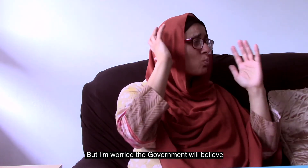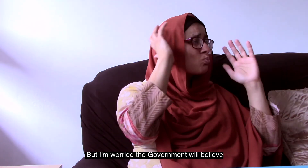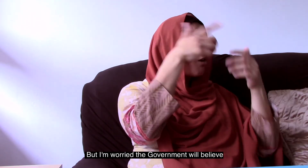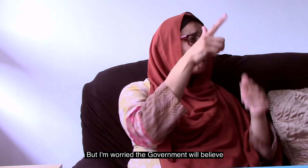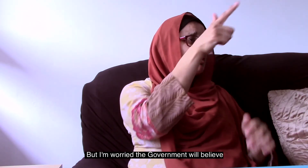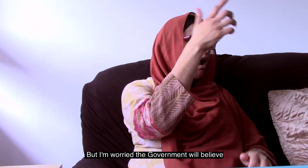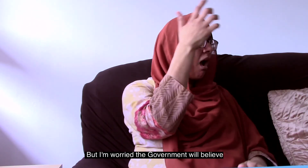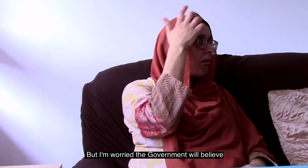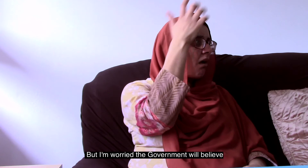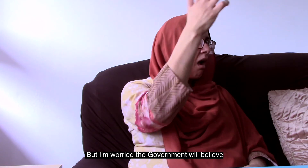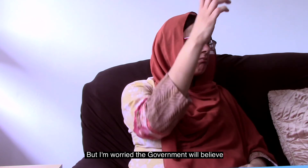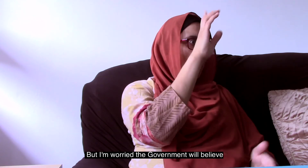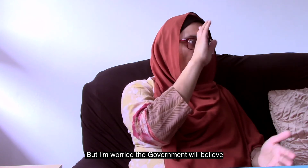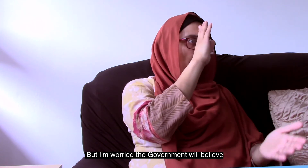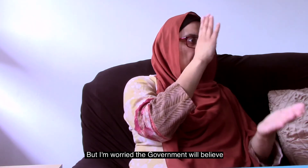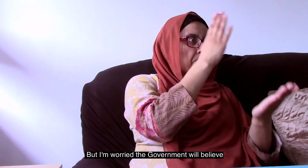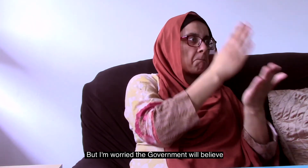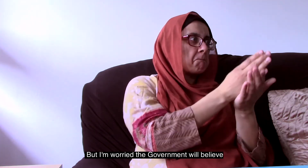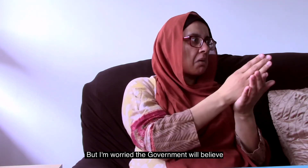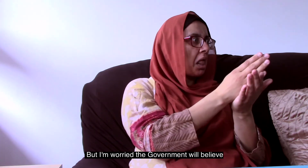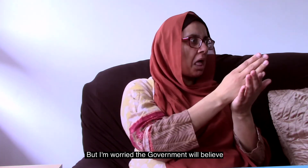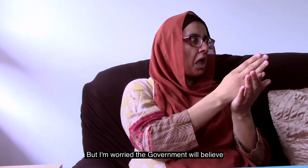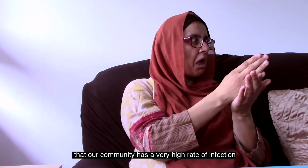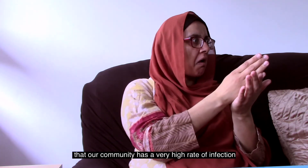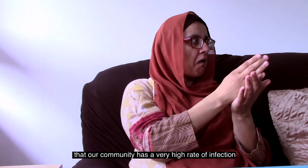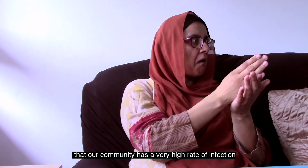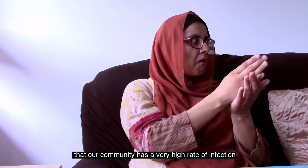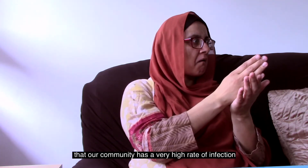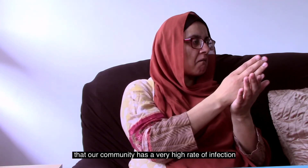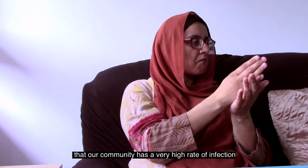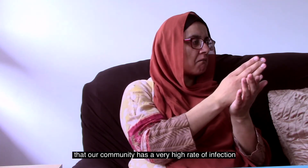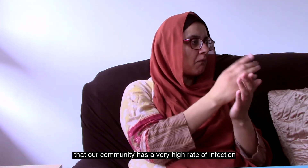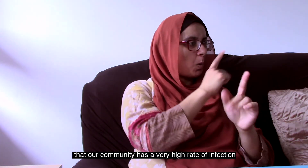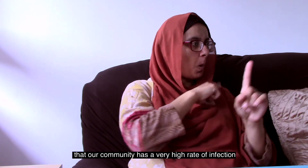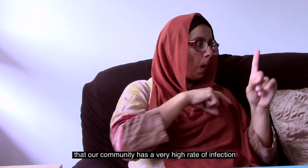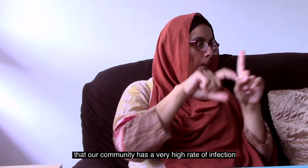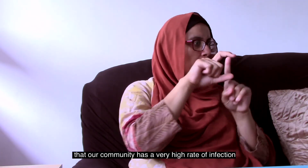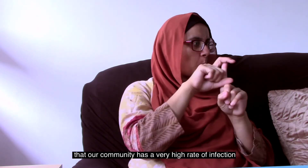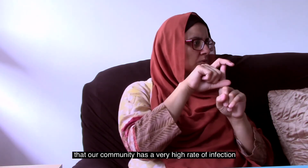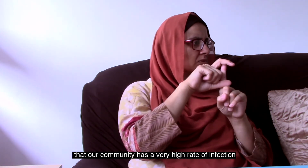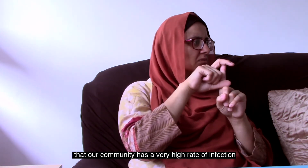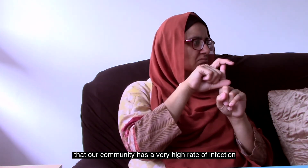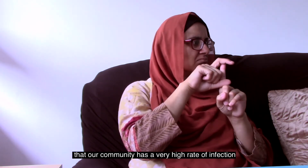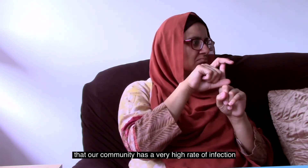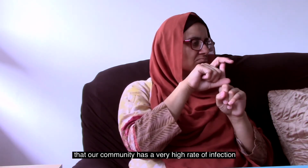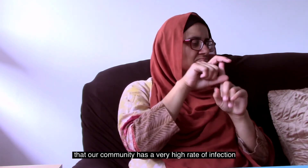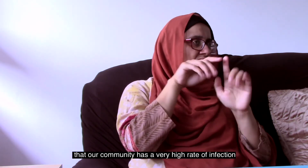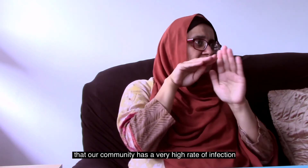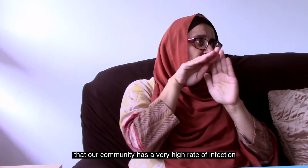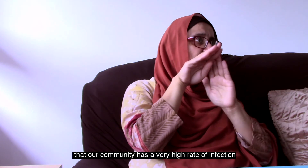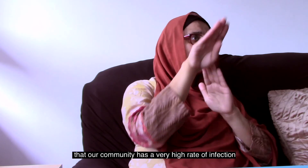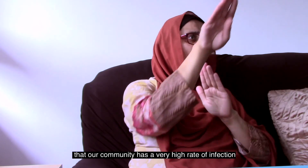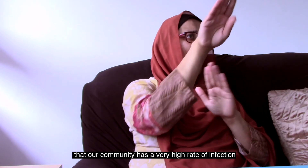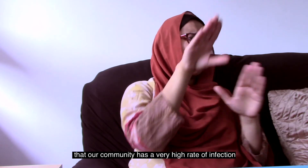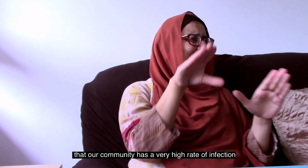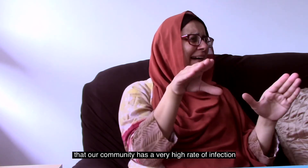But I'm worried the government will believe that our community has a very high rate of